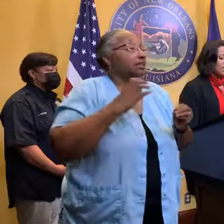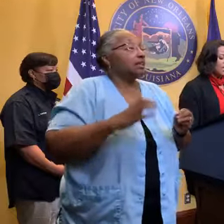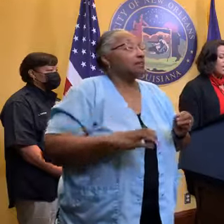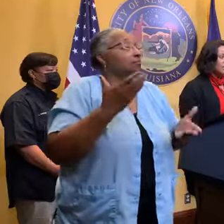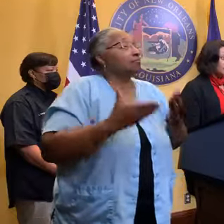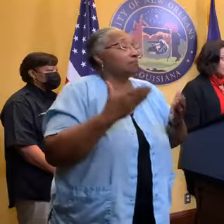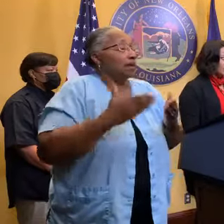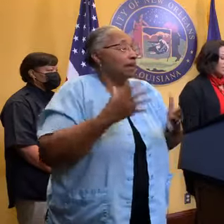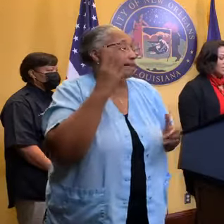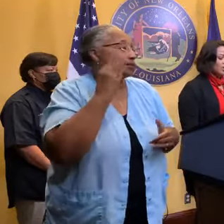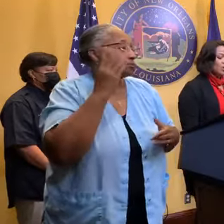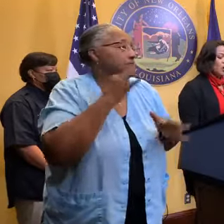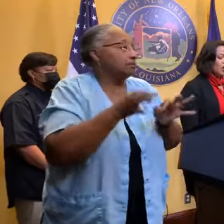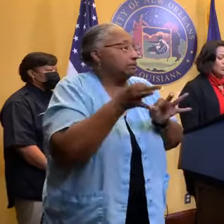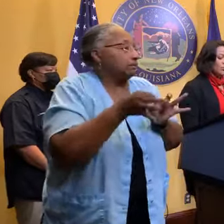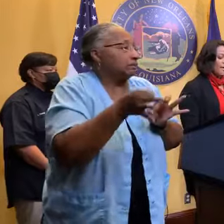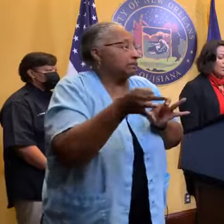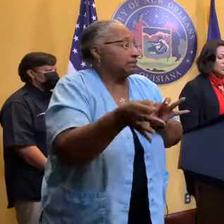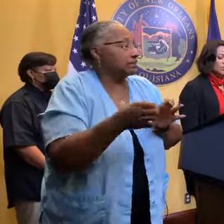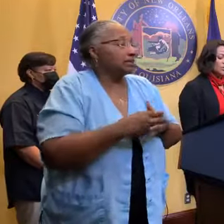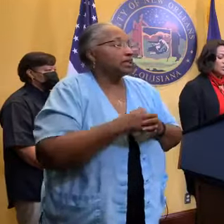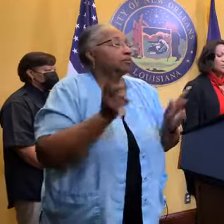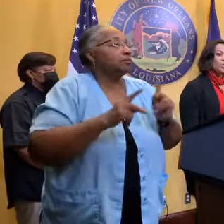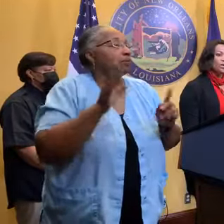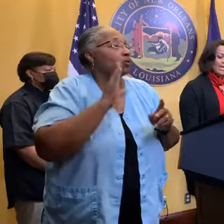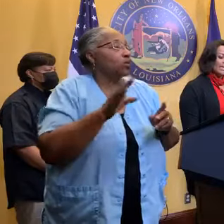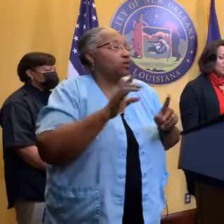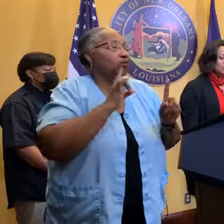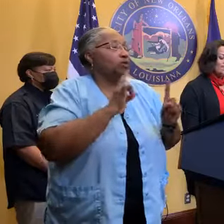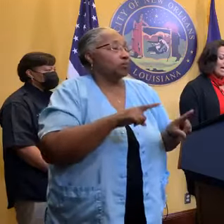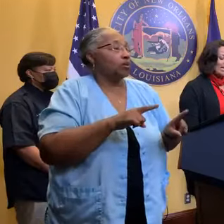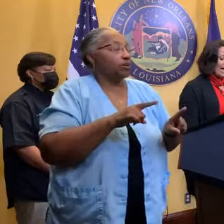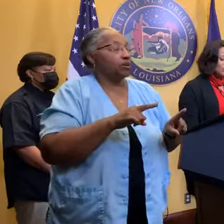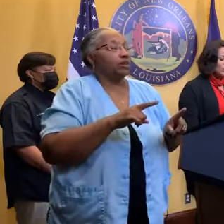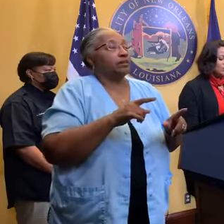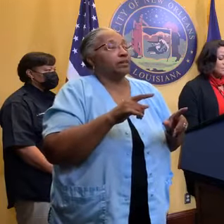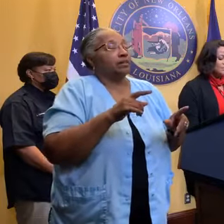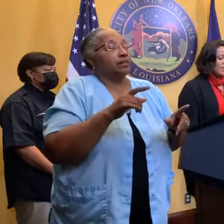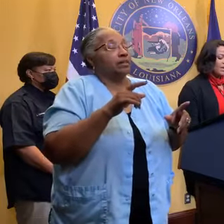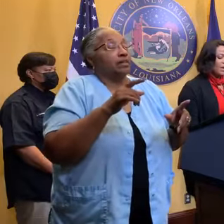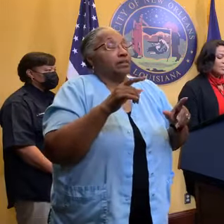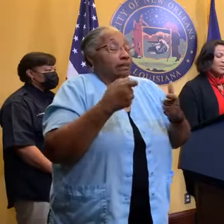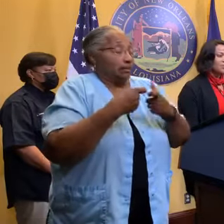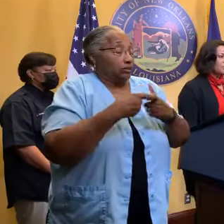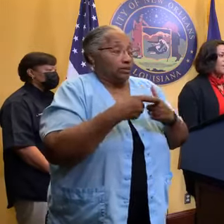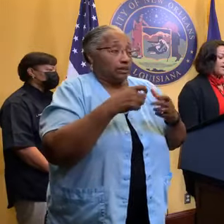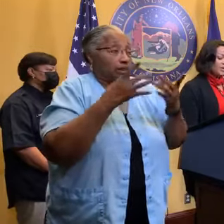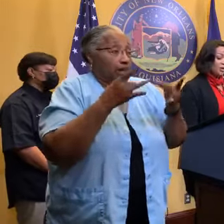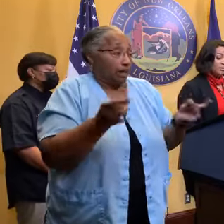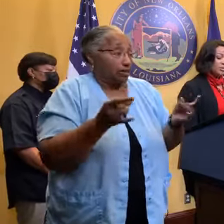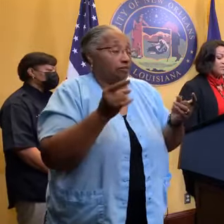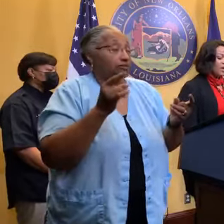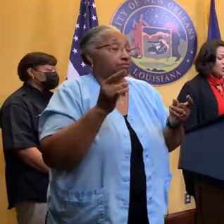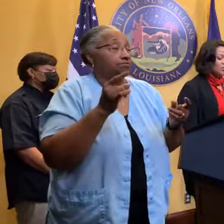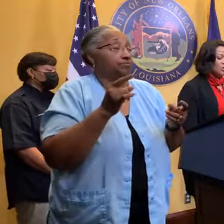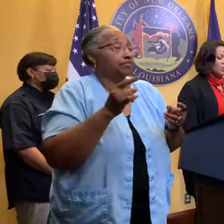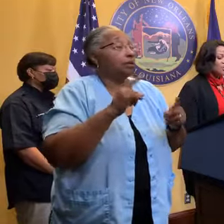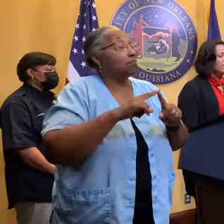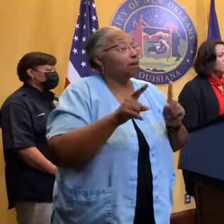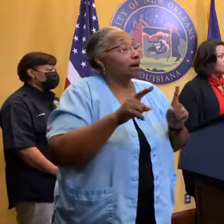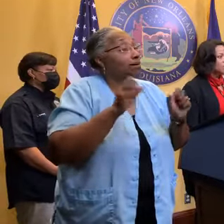centers, and typically customers will call and report outages to 1-800-9-OUTAGE. But there could be a high volume of